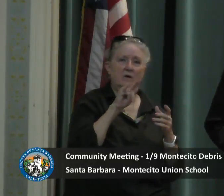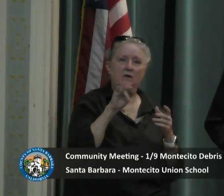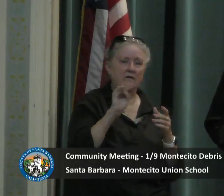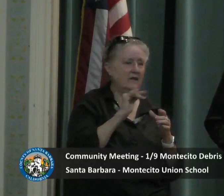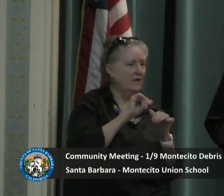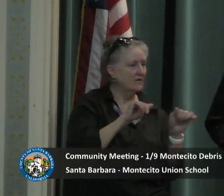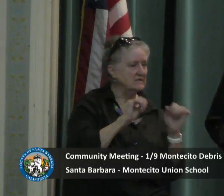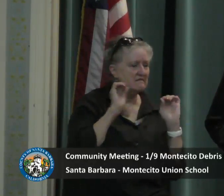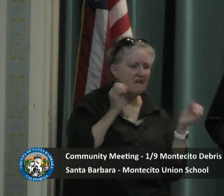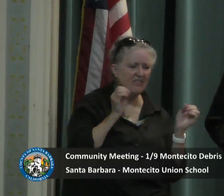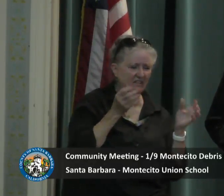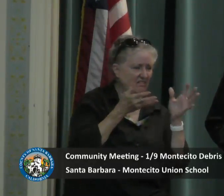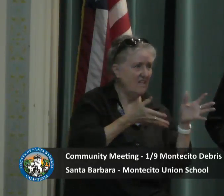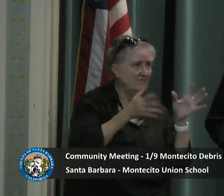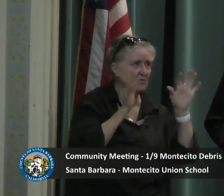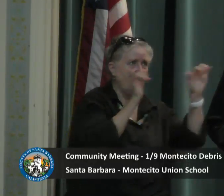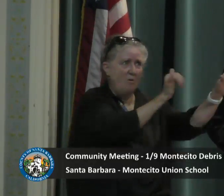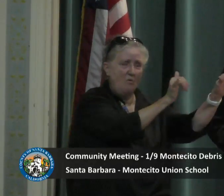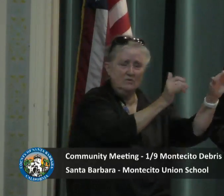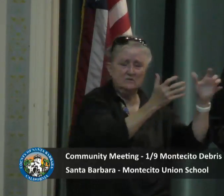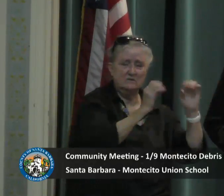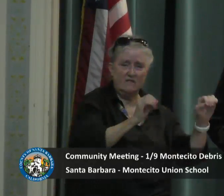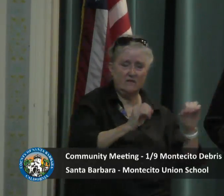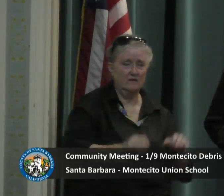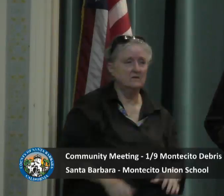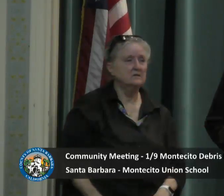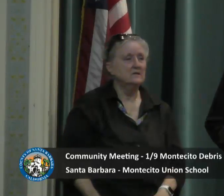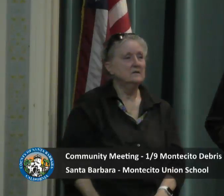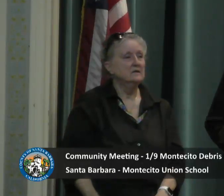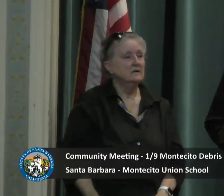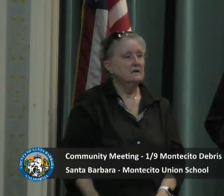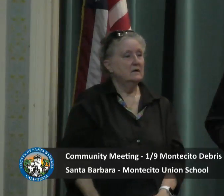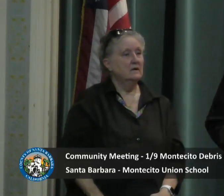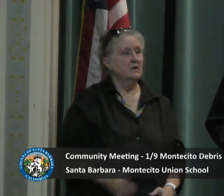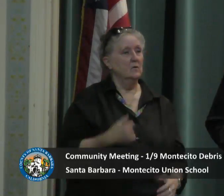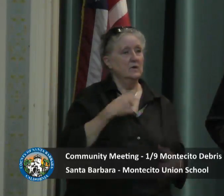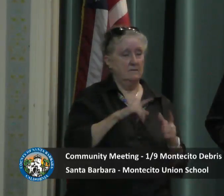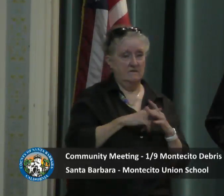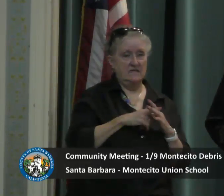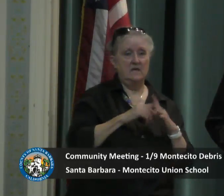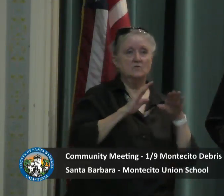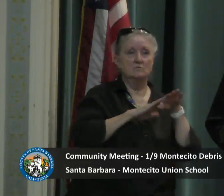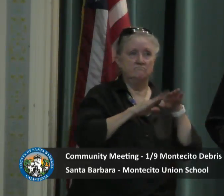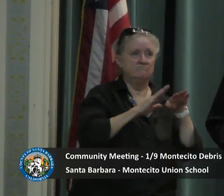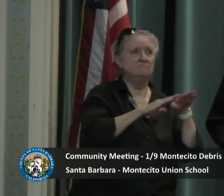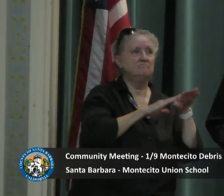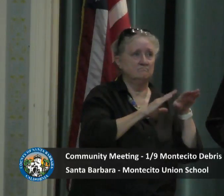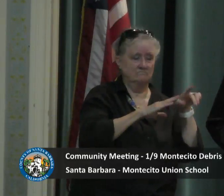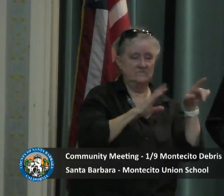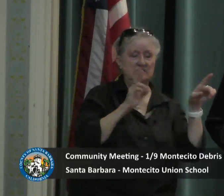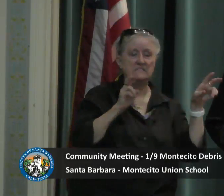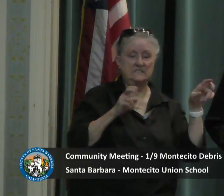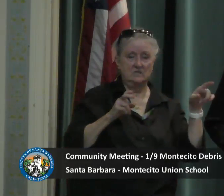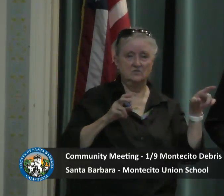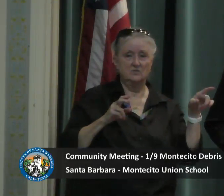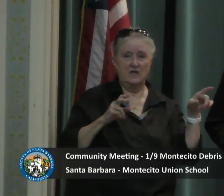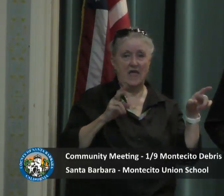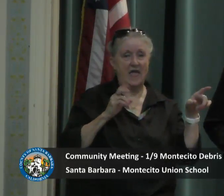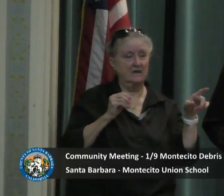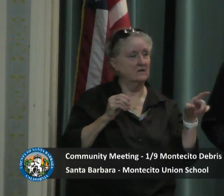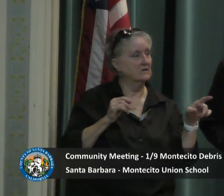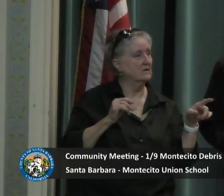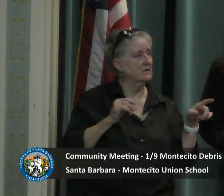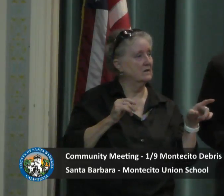was nothing left to hold it up. And we began to sound the alarm that this was an issue.